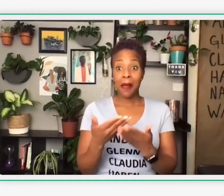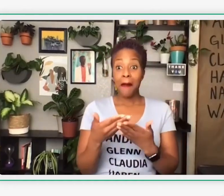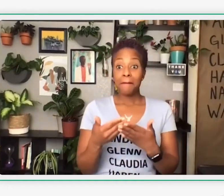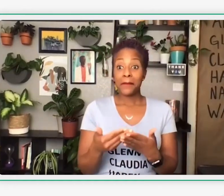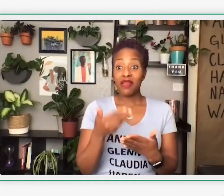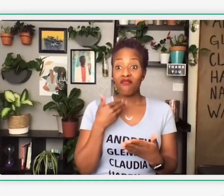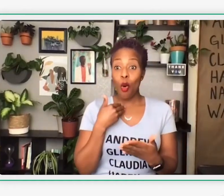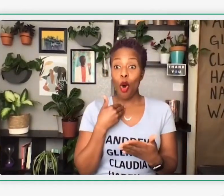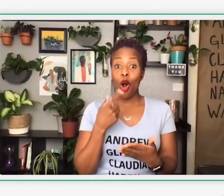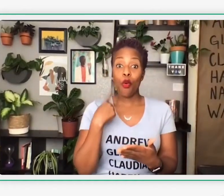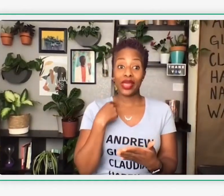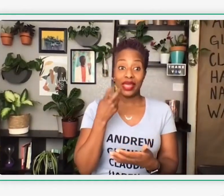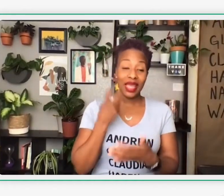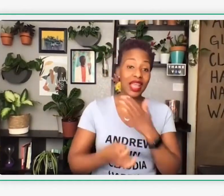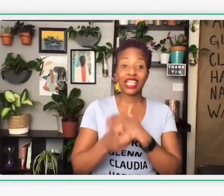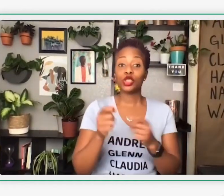Okay.